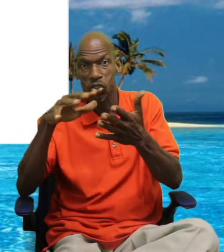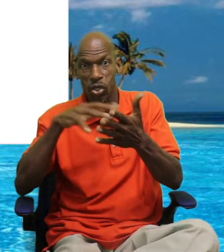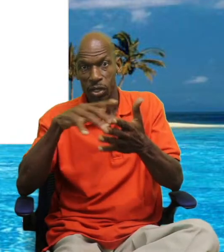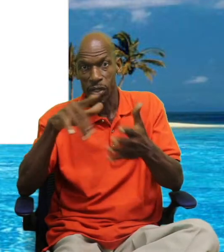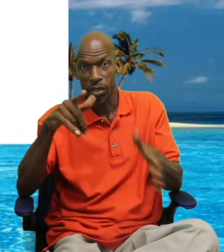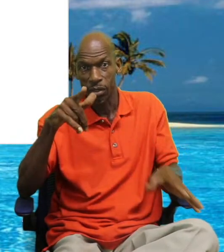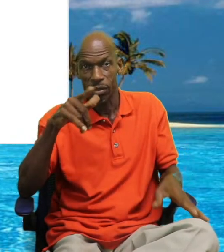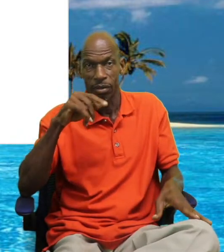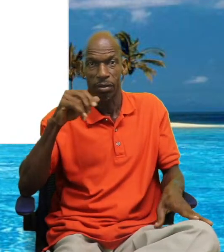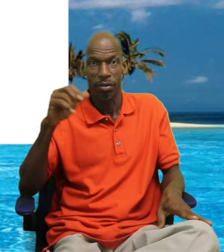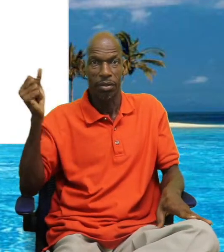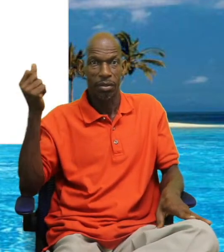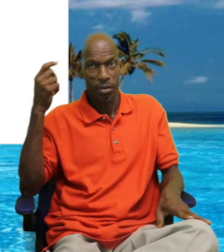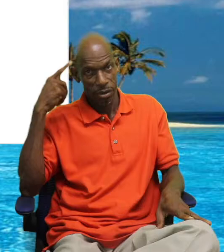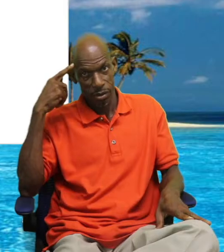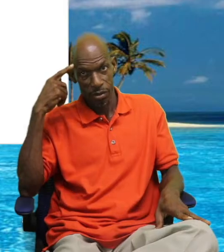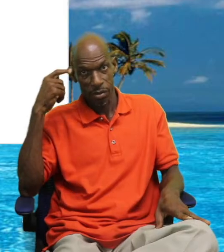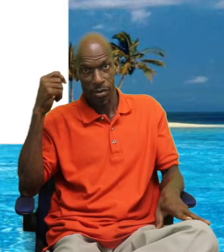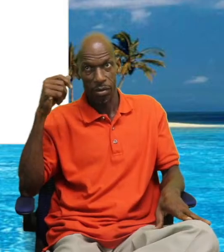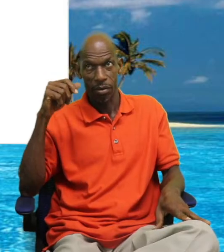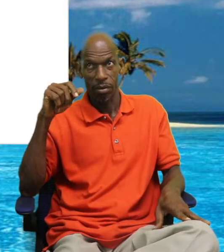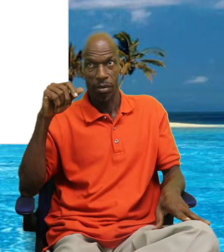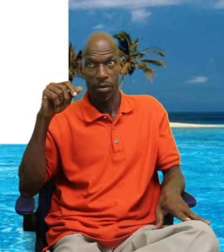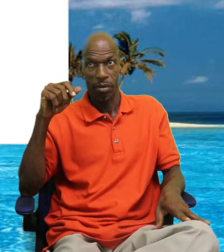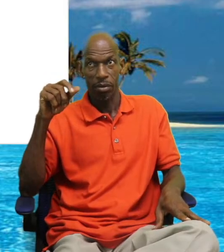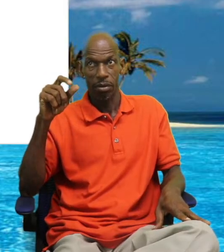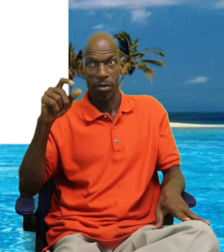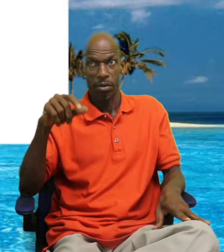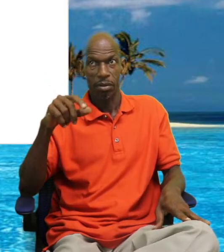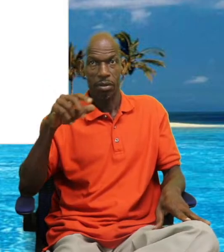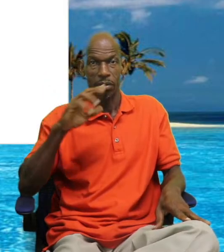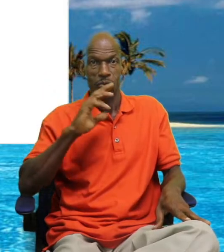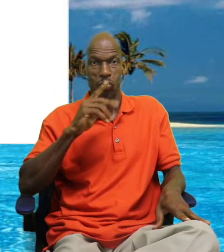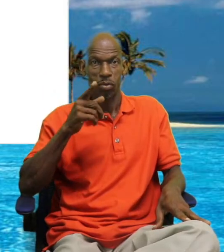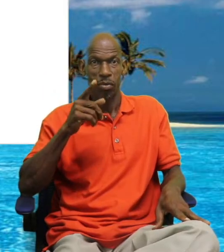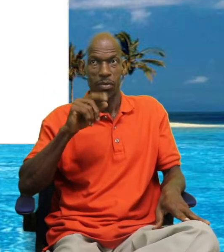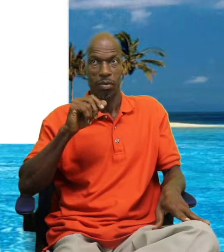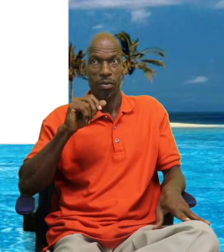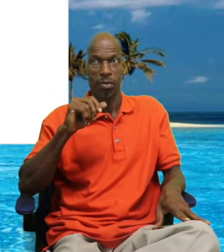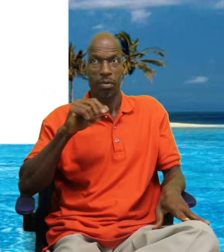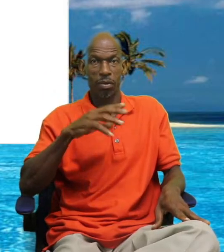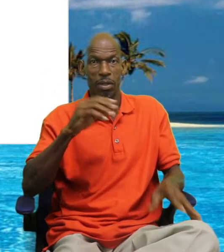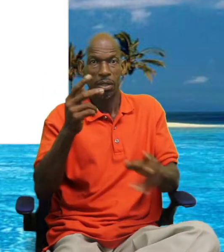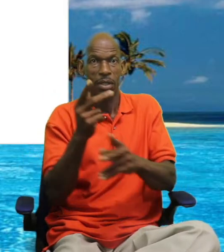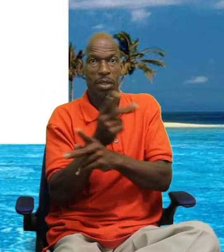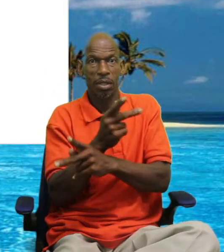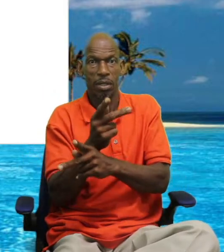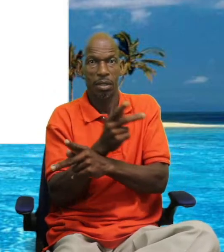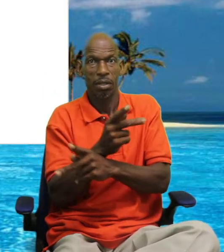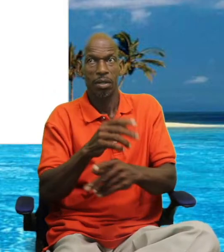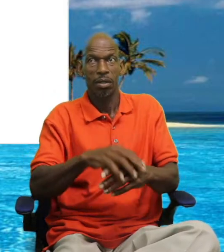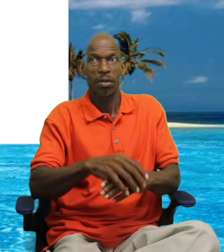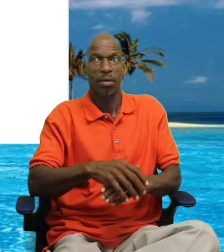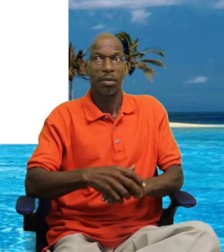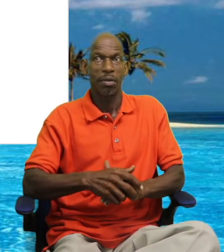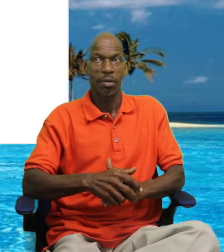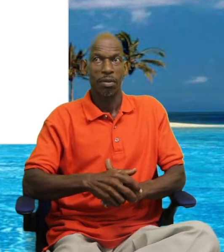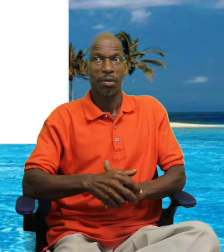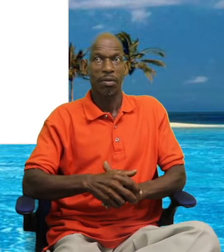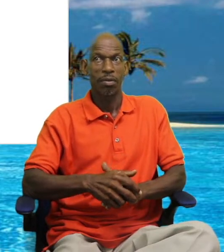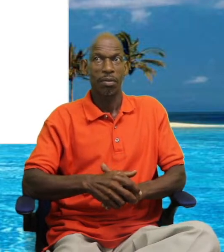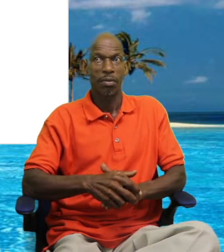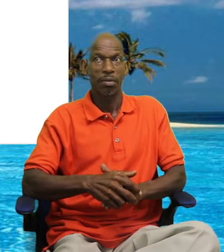And Sabriki, I need to talk to you. And Kenton too. Let me just say,